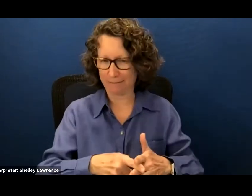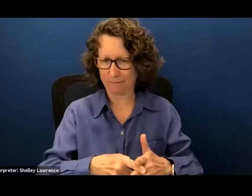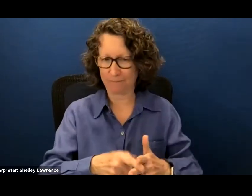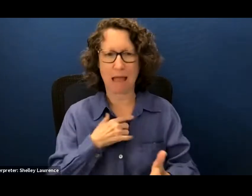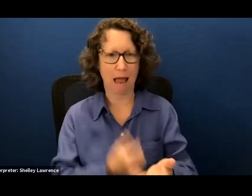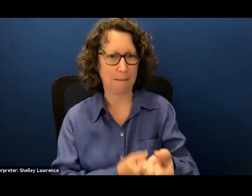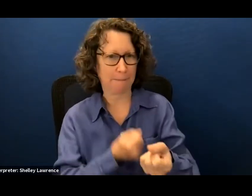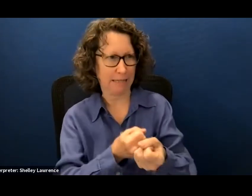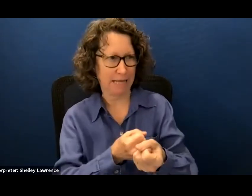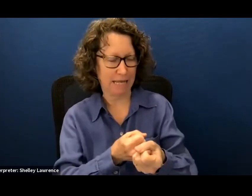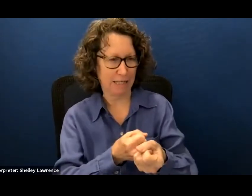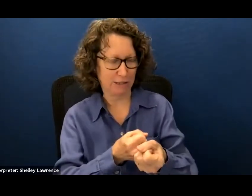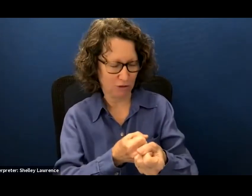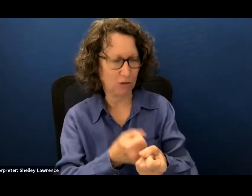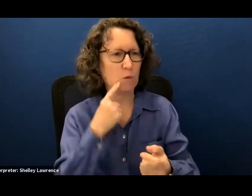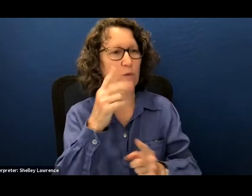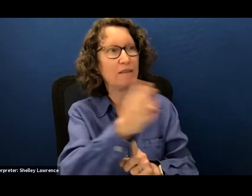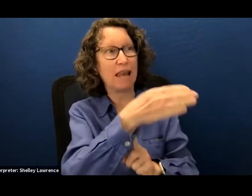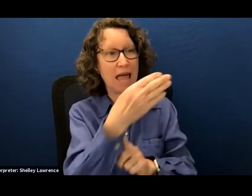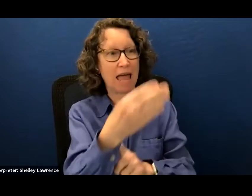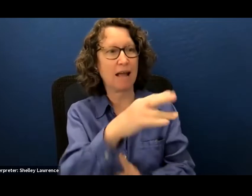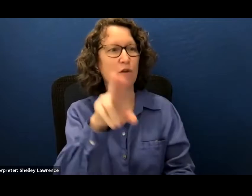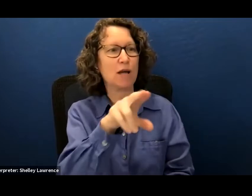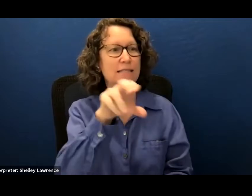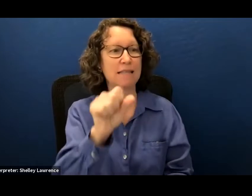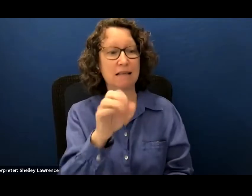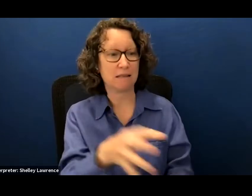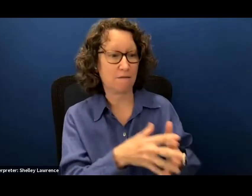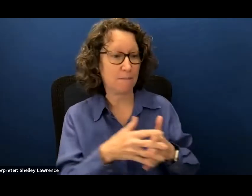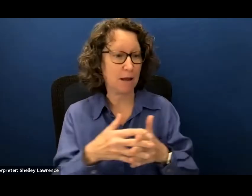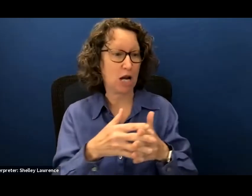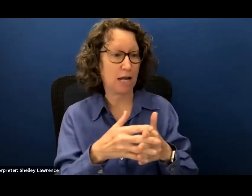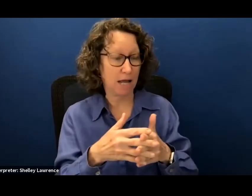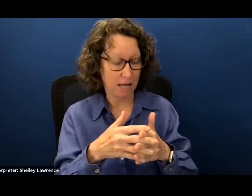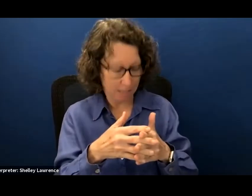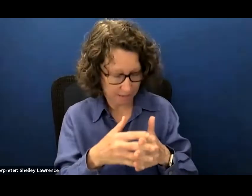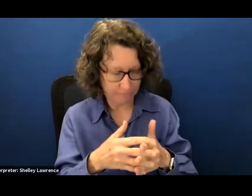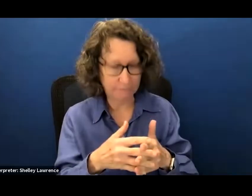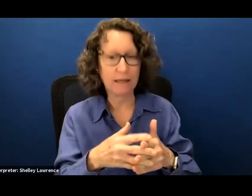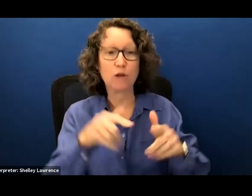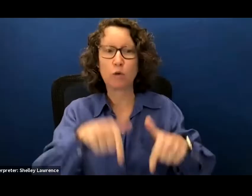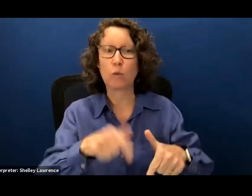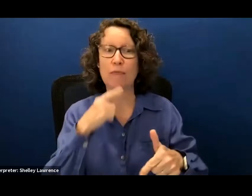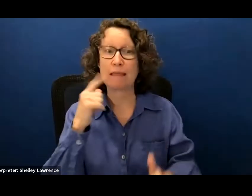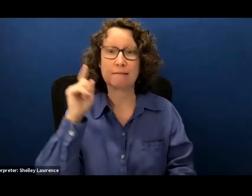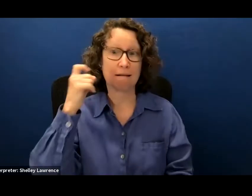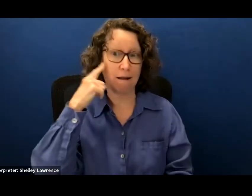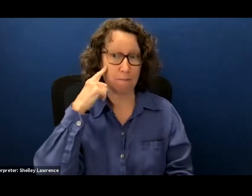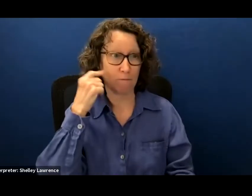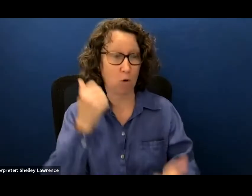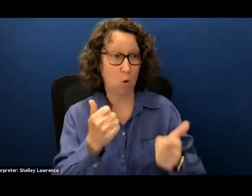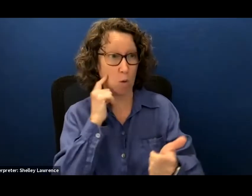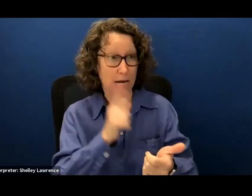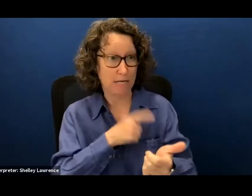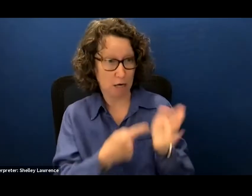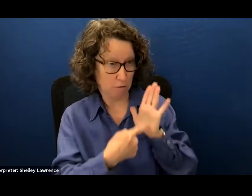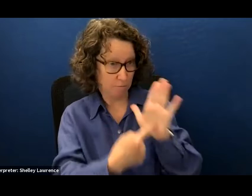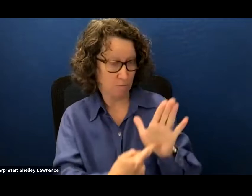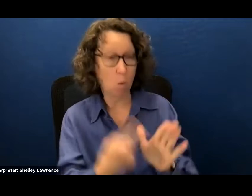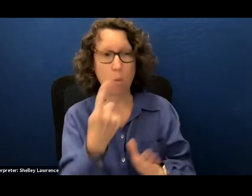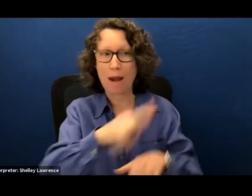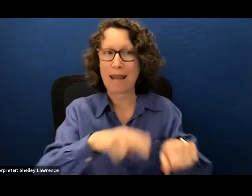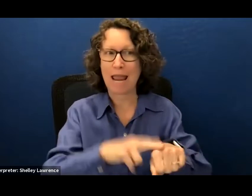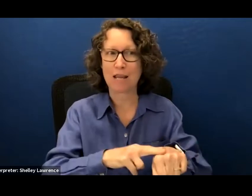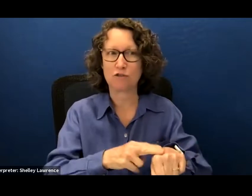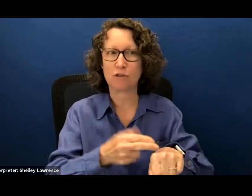I pledge allegiance to the flag of the United States of America and to the republic for which it stands,